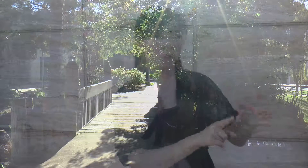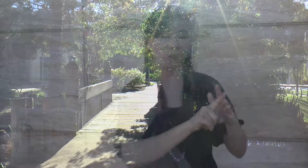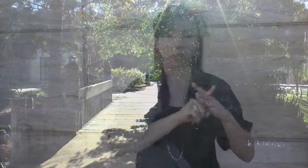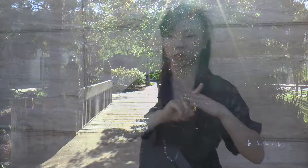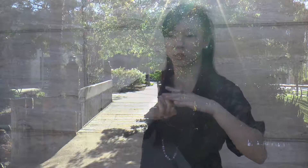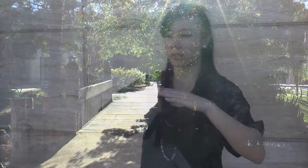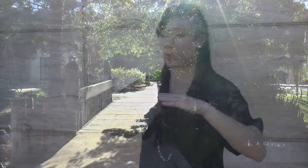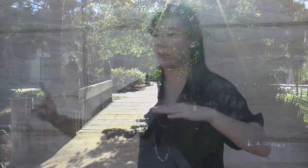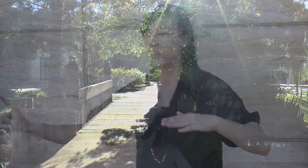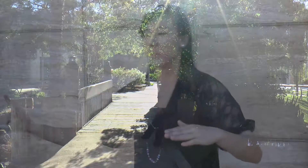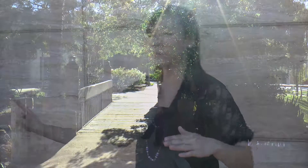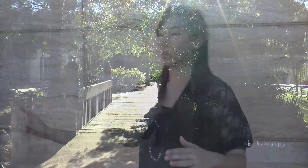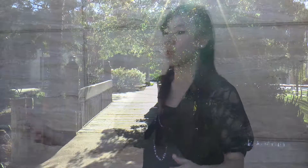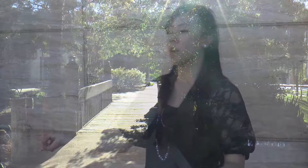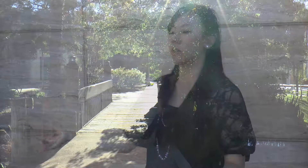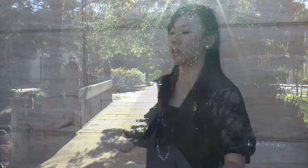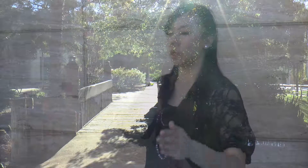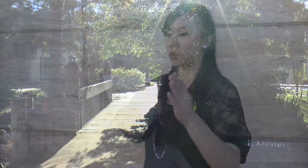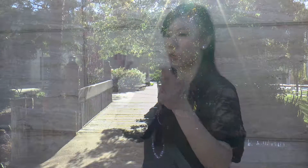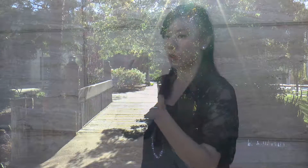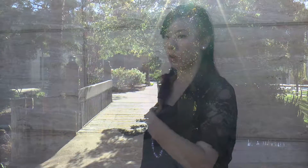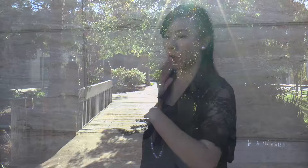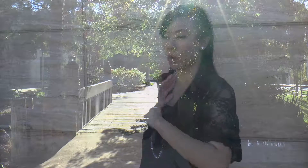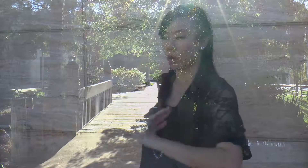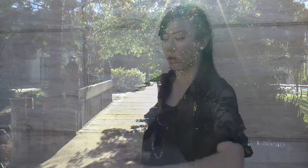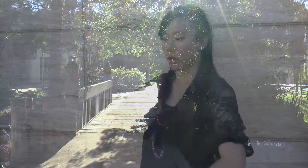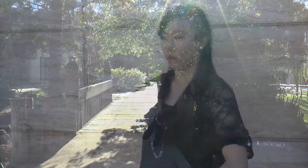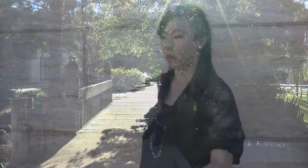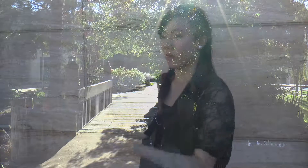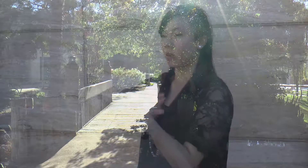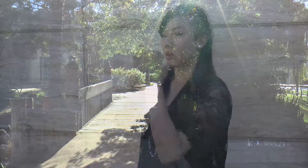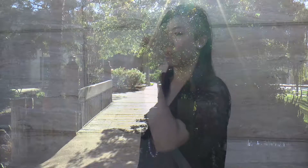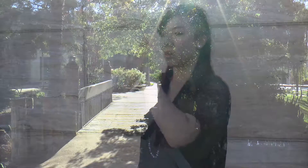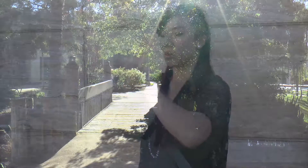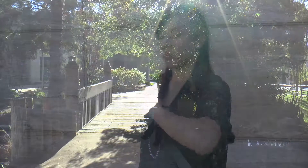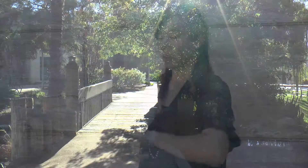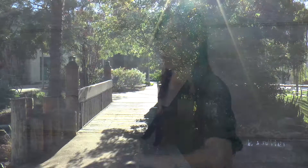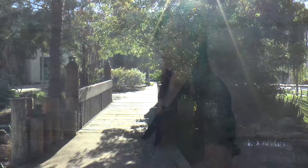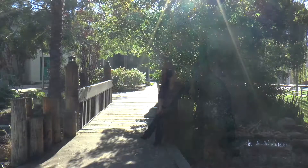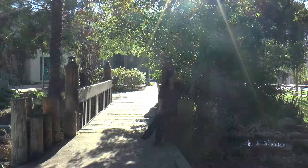and enter the world of quiet, peace, and tranquility.